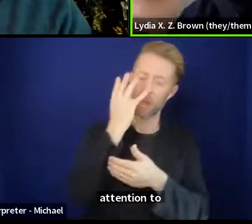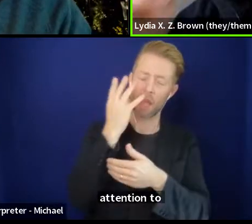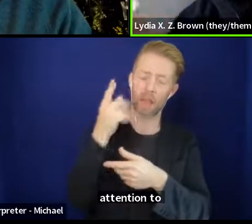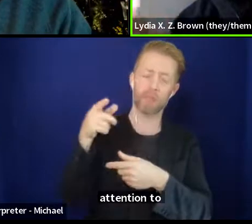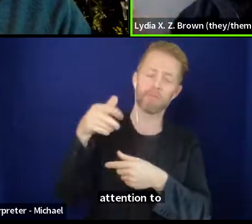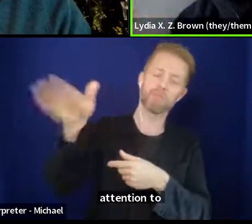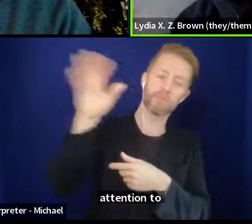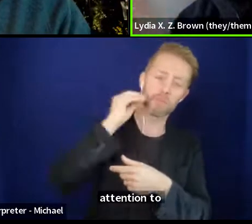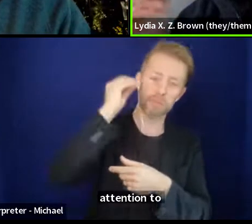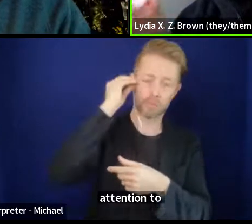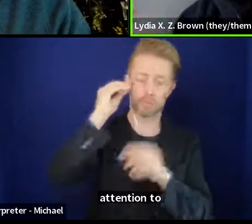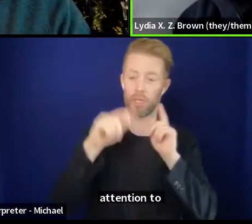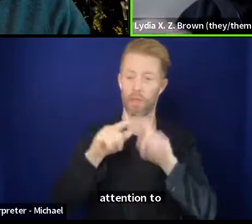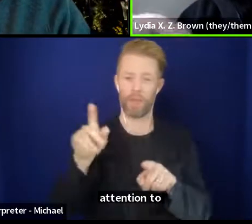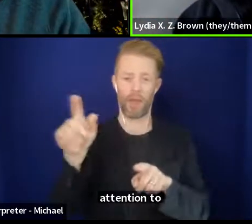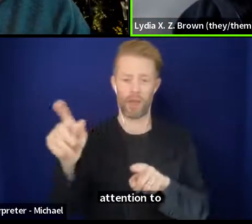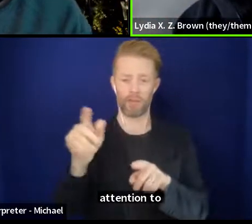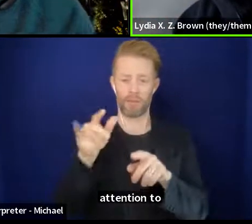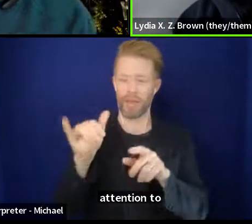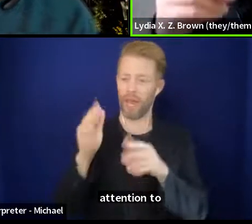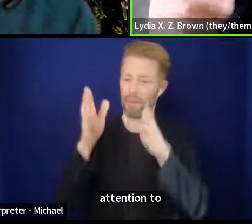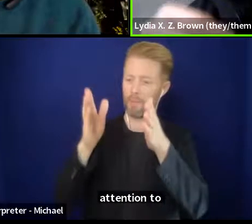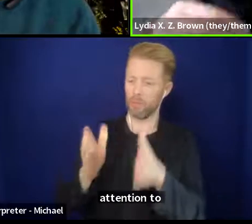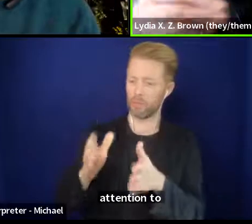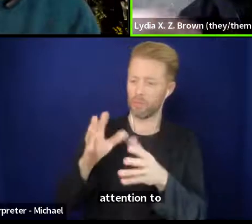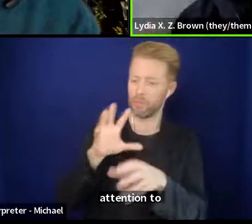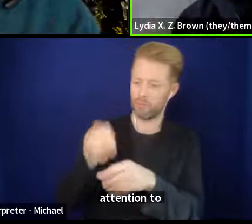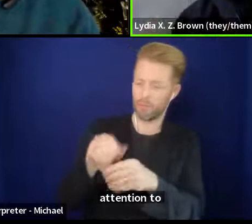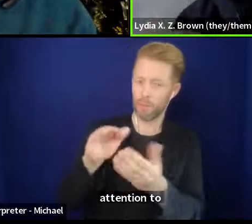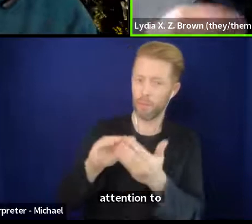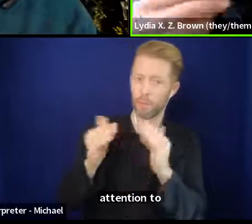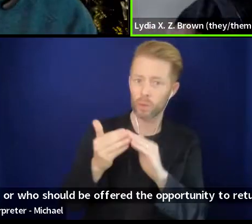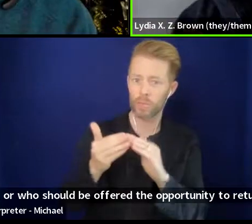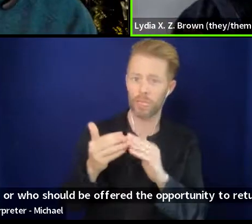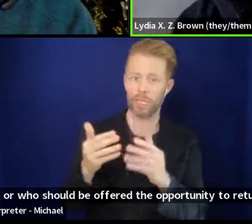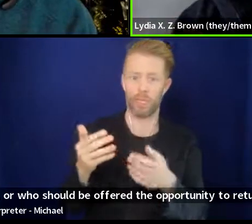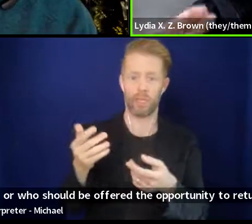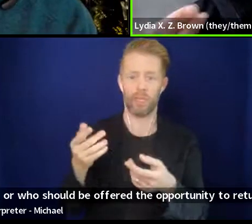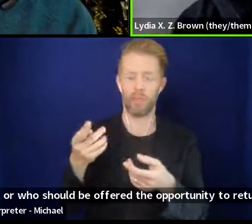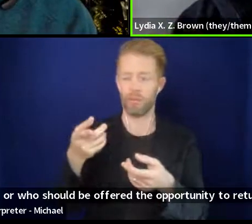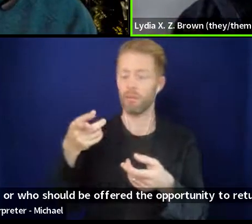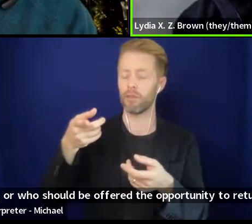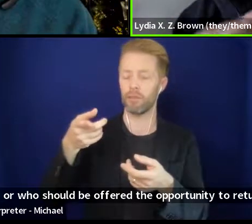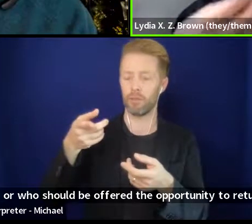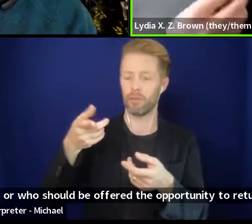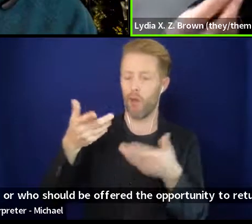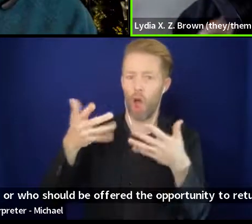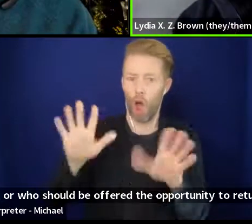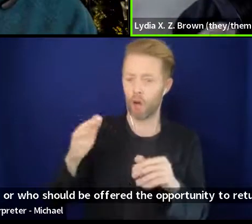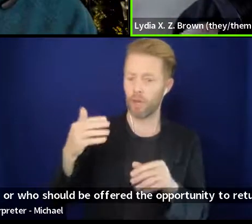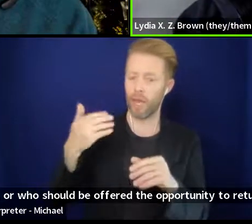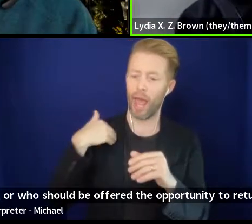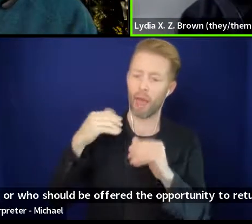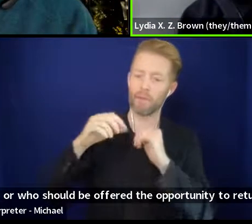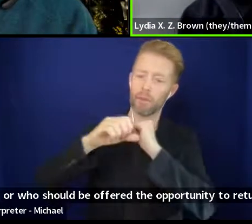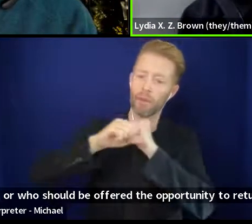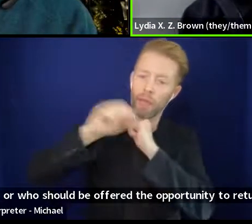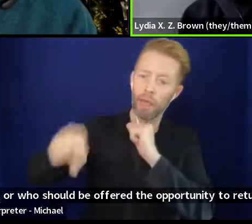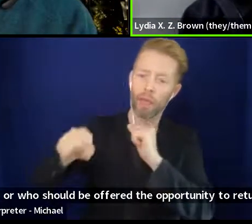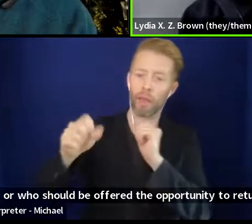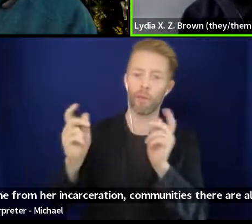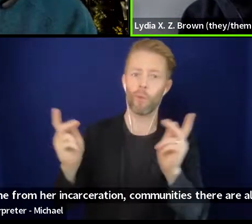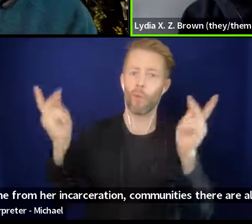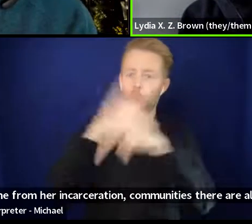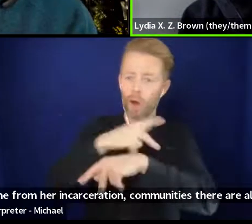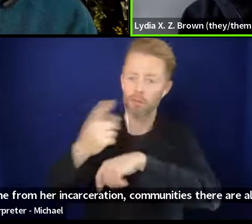faced hyper-surveillance and hyper-criminalization will remain at risk for amplification, exacerbation, and acceleration of those